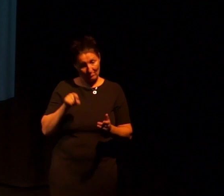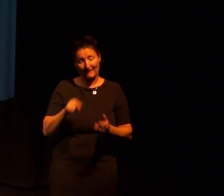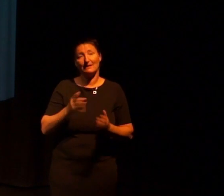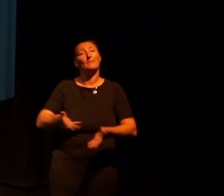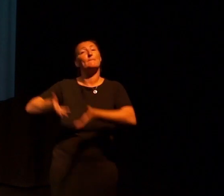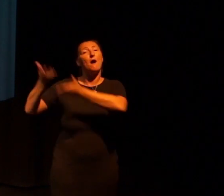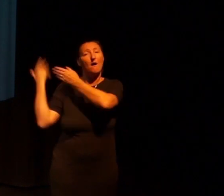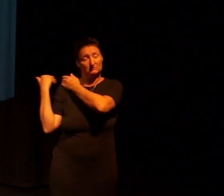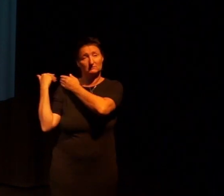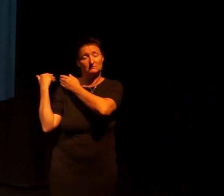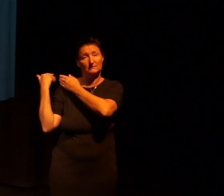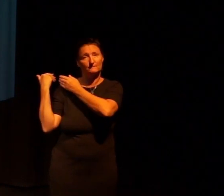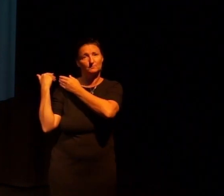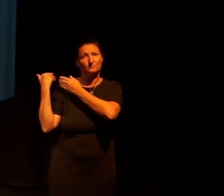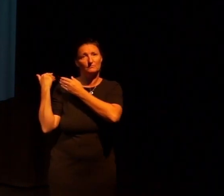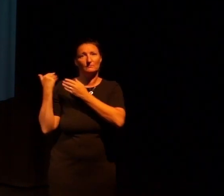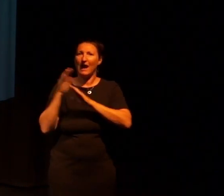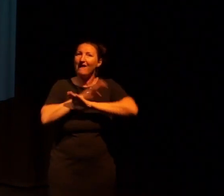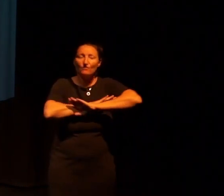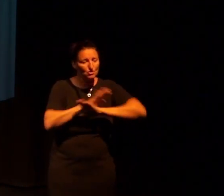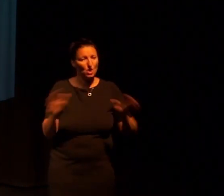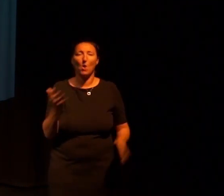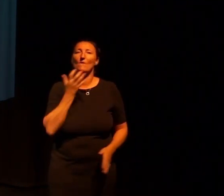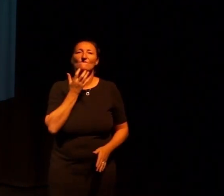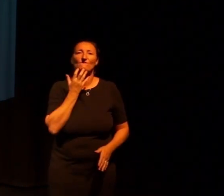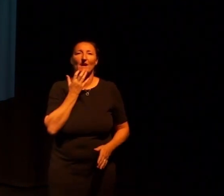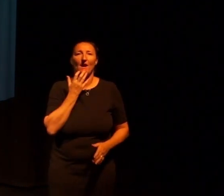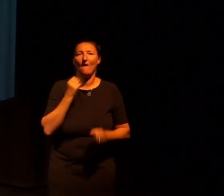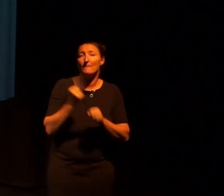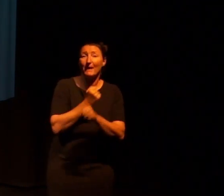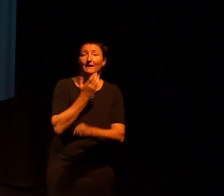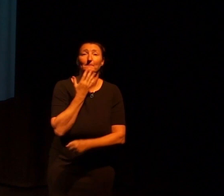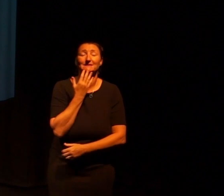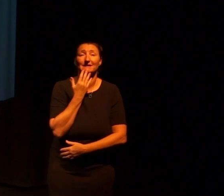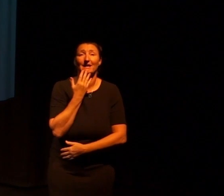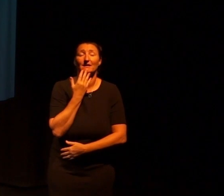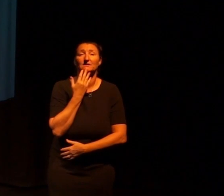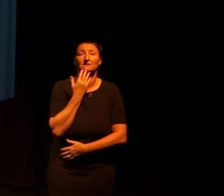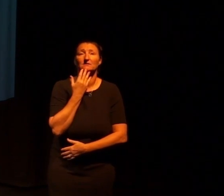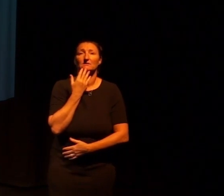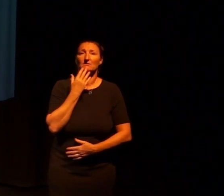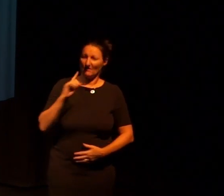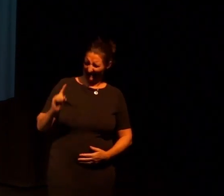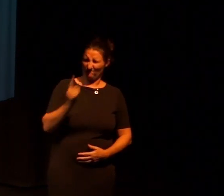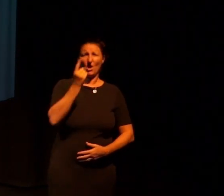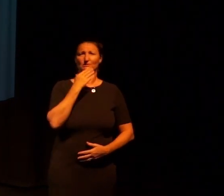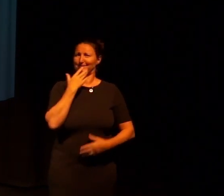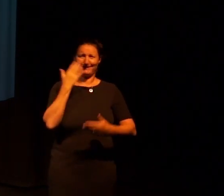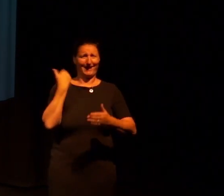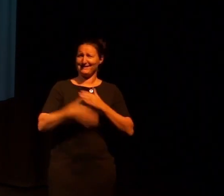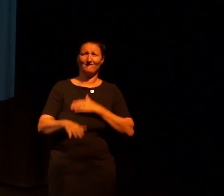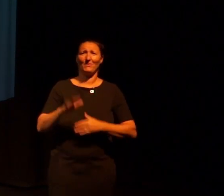past. Have no fear of making mistakes. The first won't be the